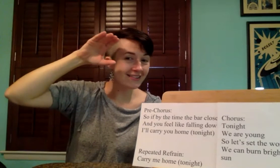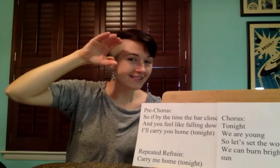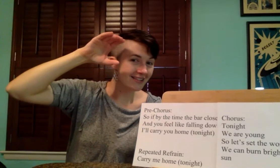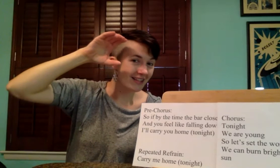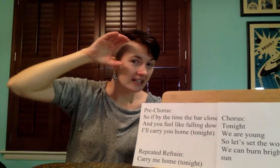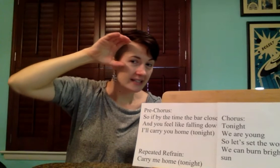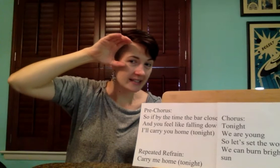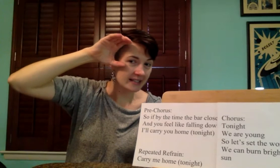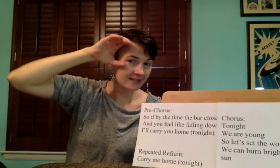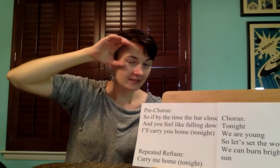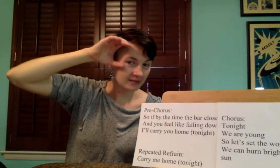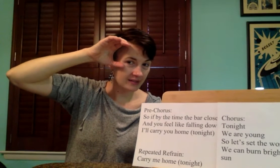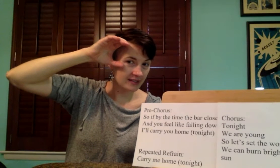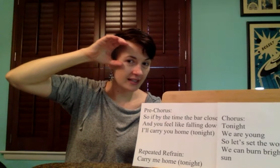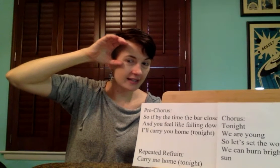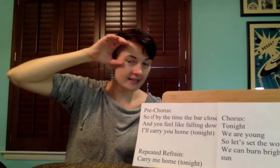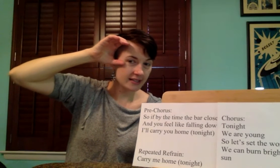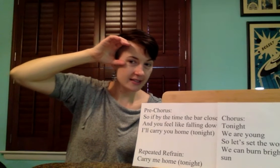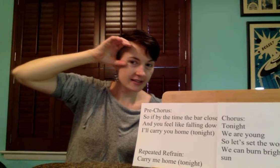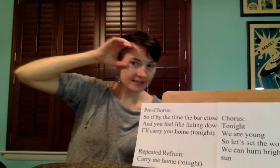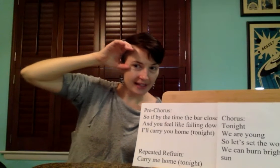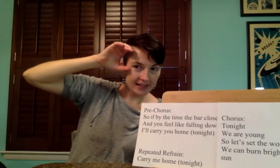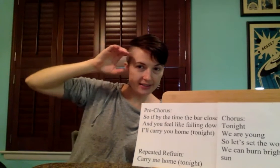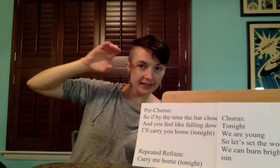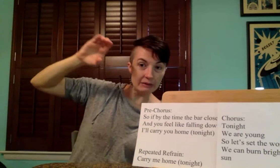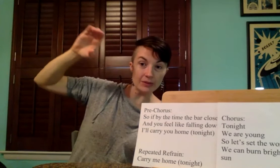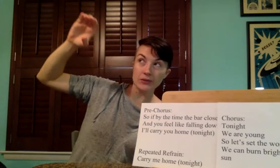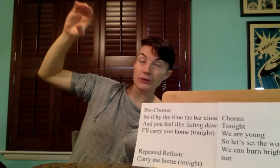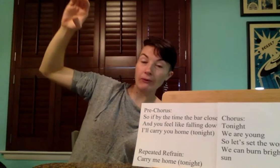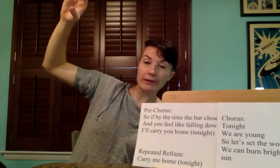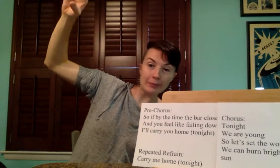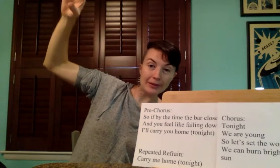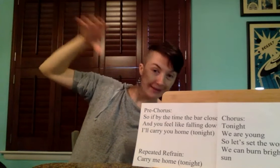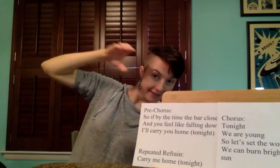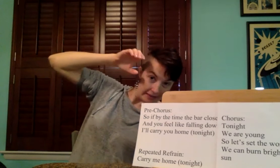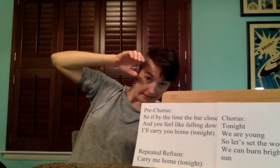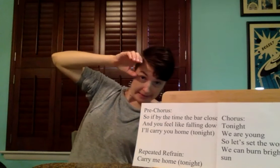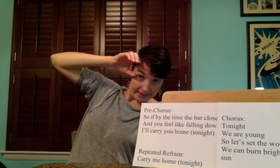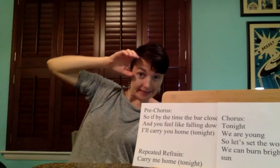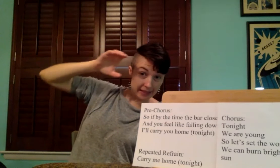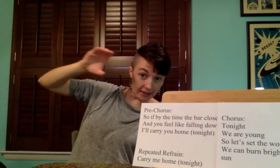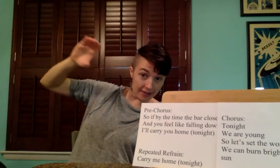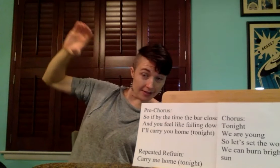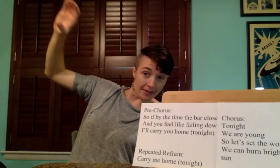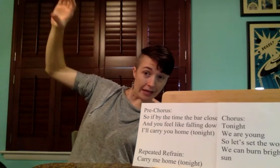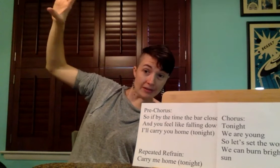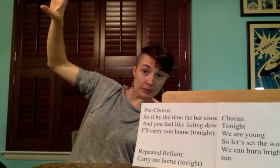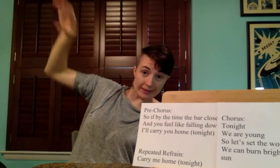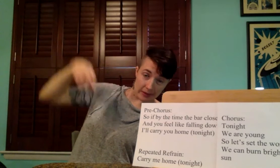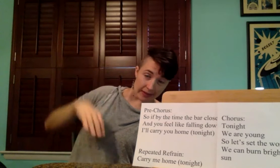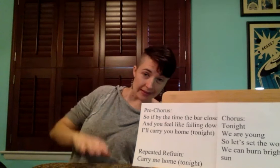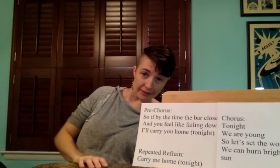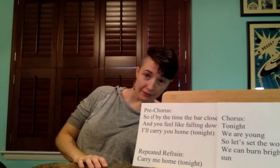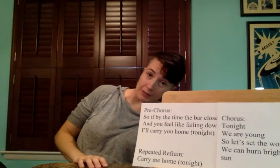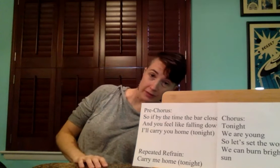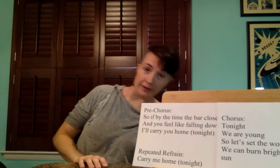sun. Sun. Our C hand starts next to our head. Let me show it going up. Sun. I'm just doing this so I can get in the frame. You don't have to